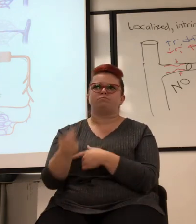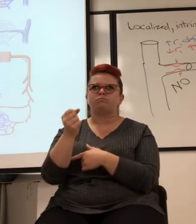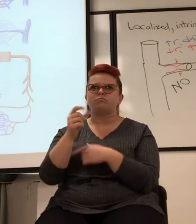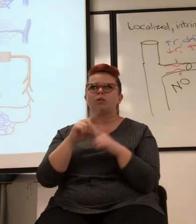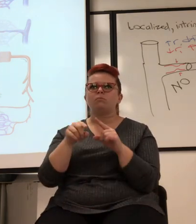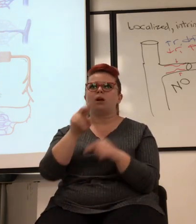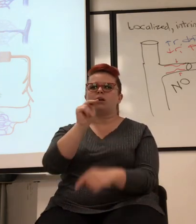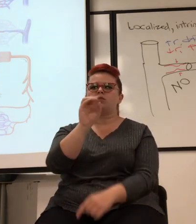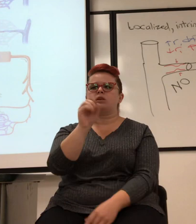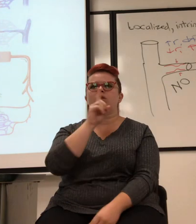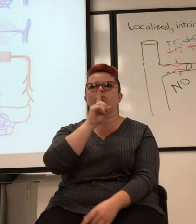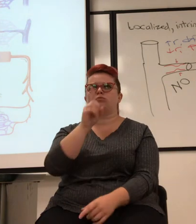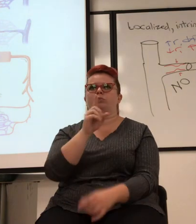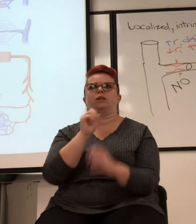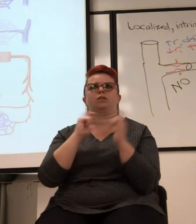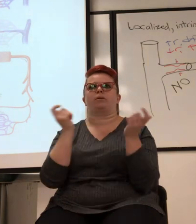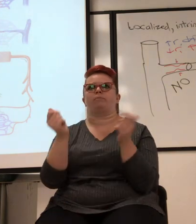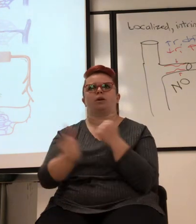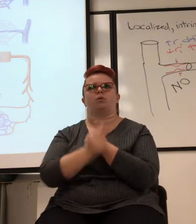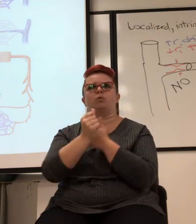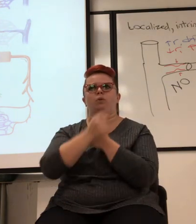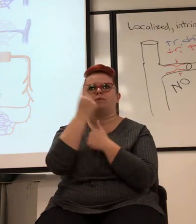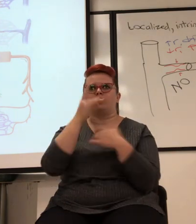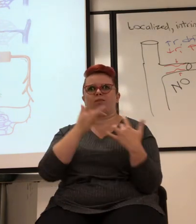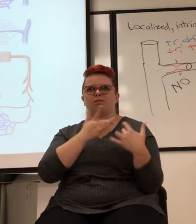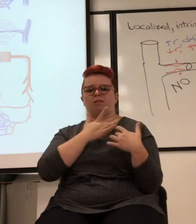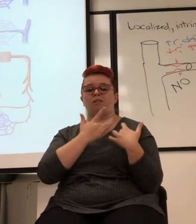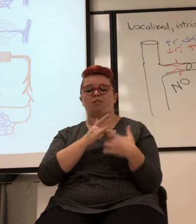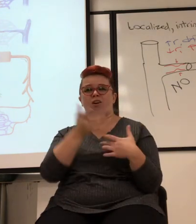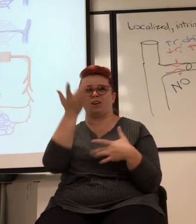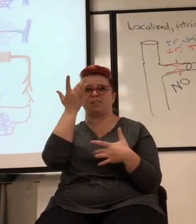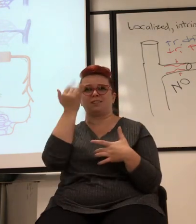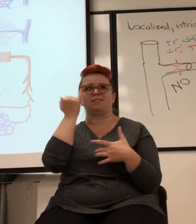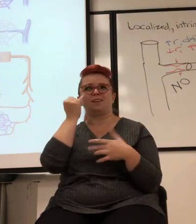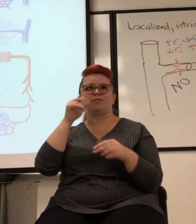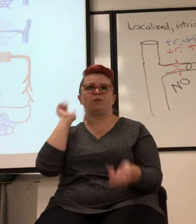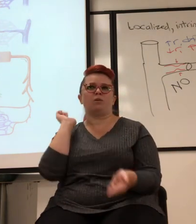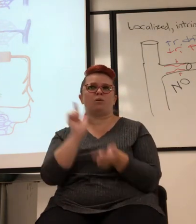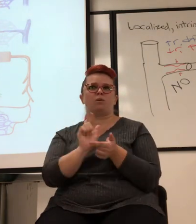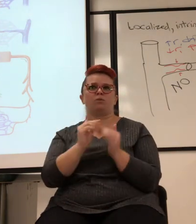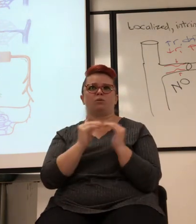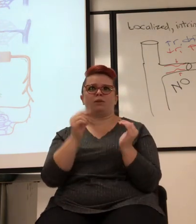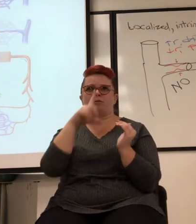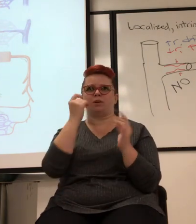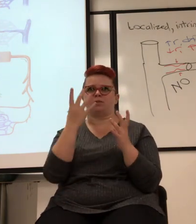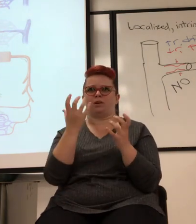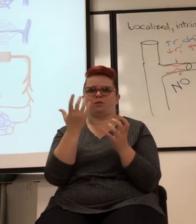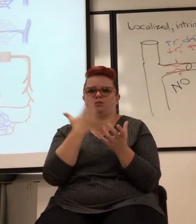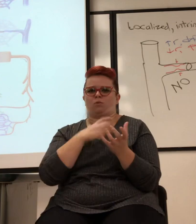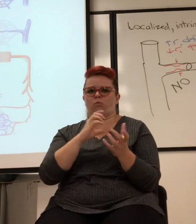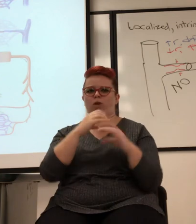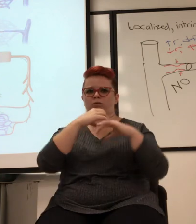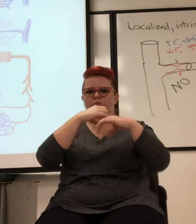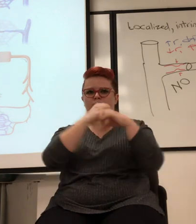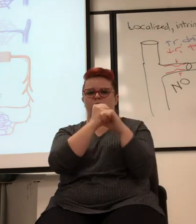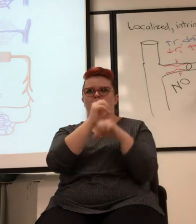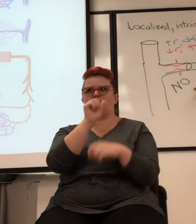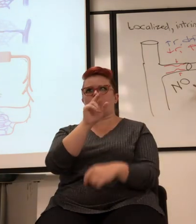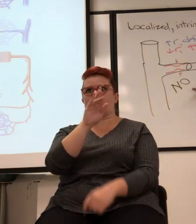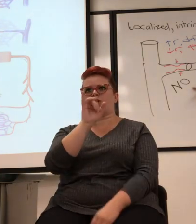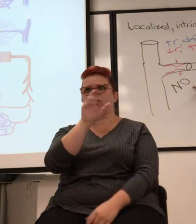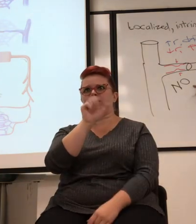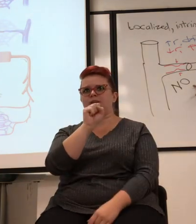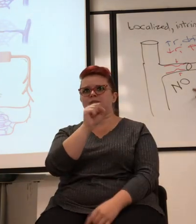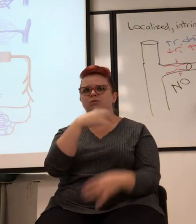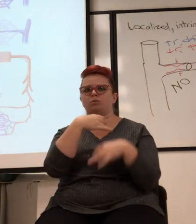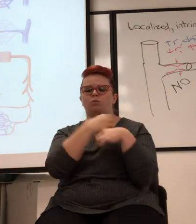risk factor for heart disease if the levels are low, because you're worried about the coronary arteries closing up. All right, so anyways, that's